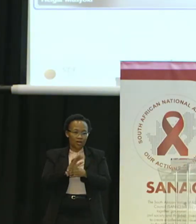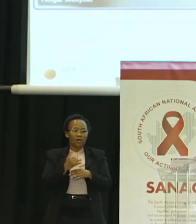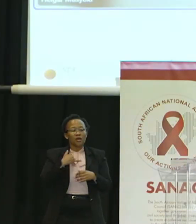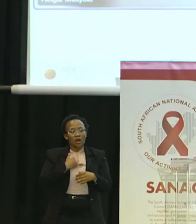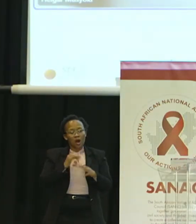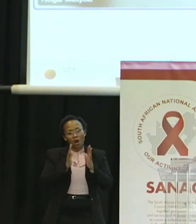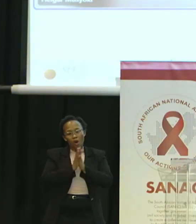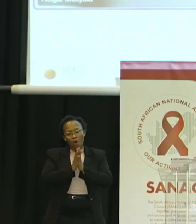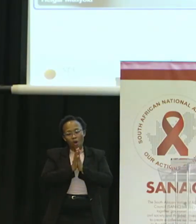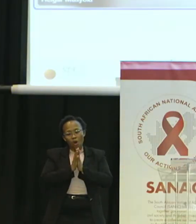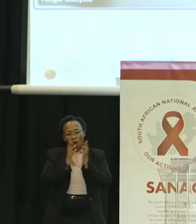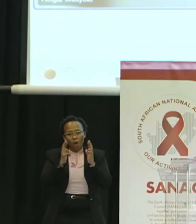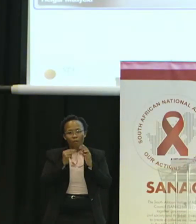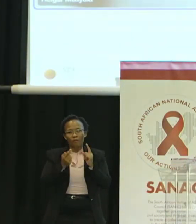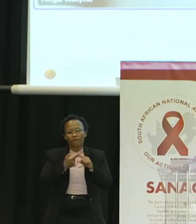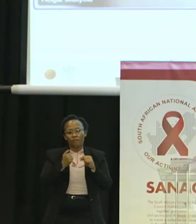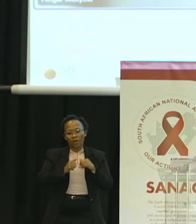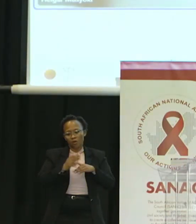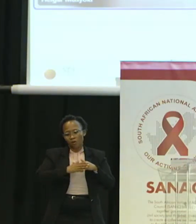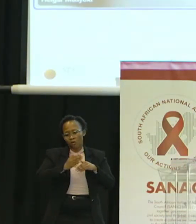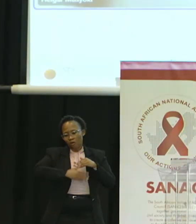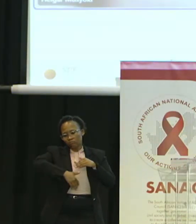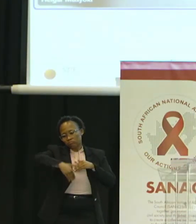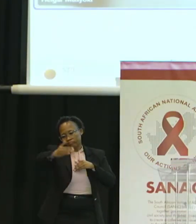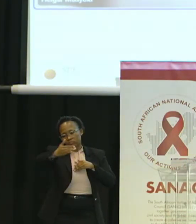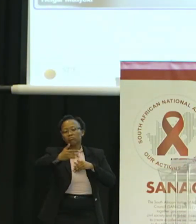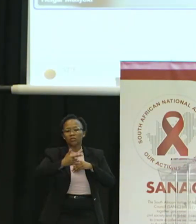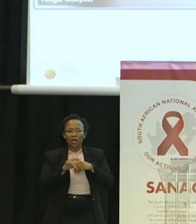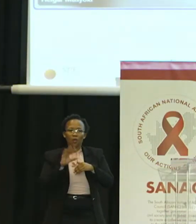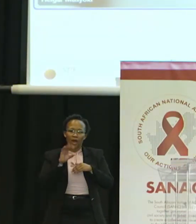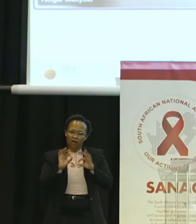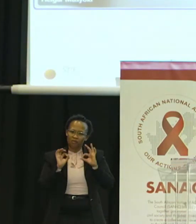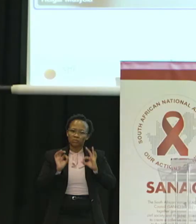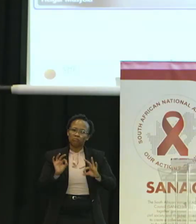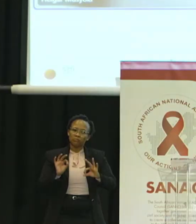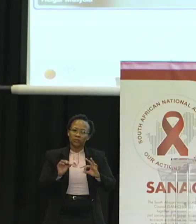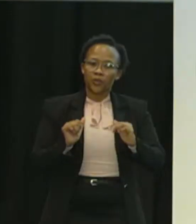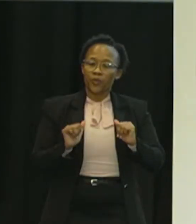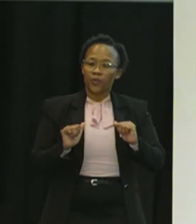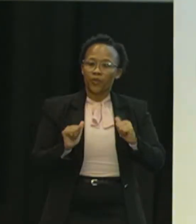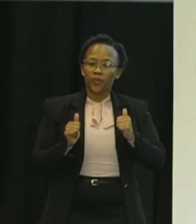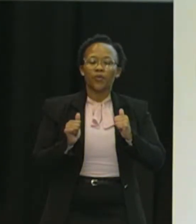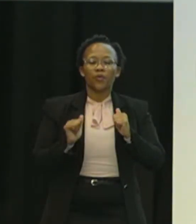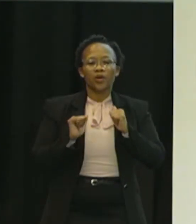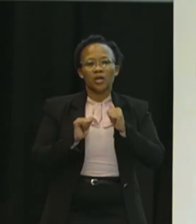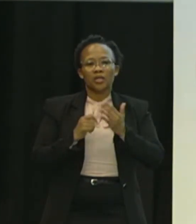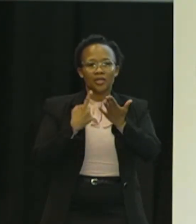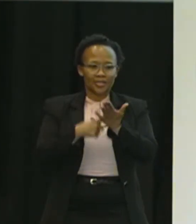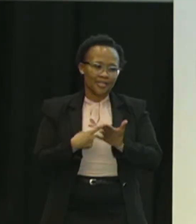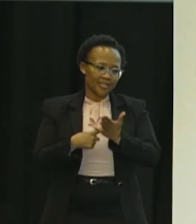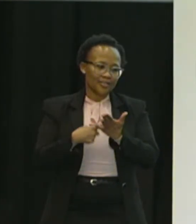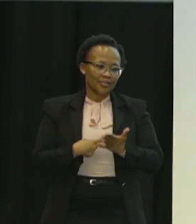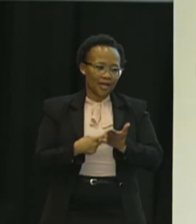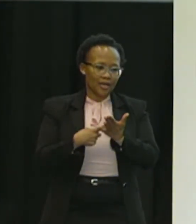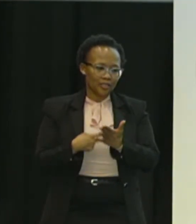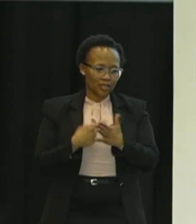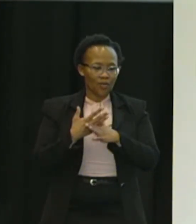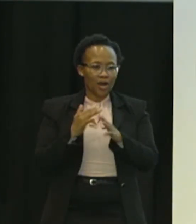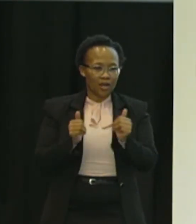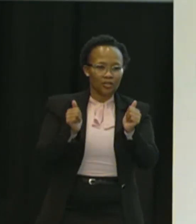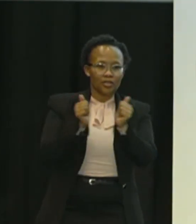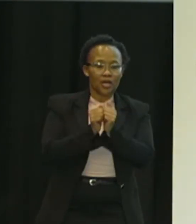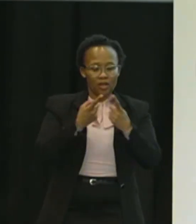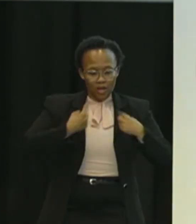fruitful discussions in the sessions that are all lined up to tackle the challenges that we all have together. And together as Global Fund,